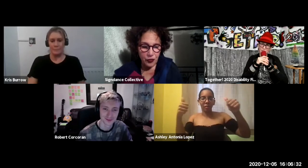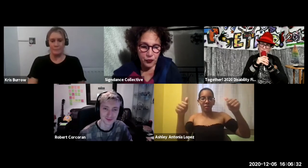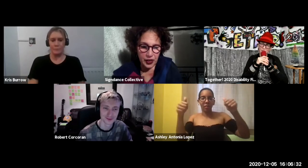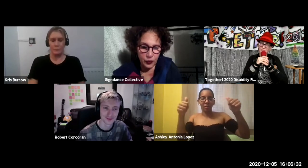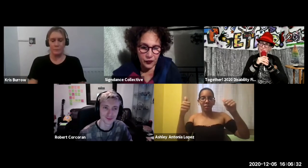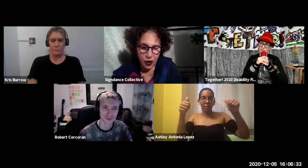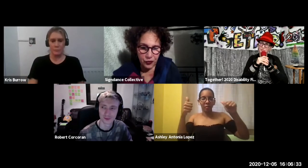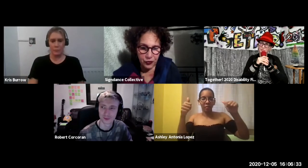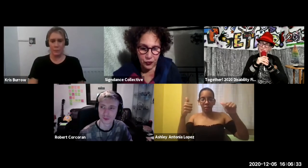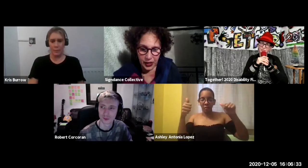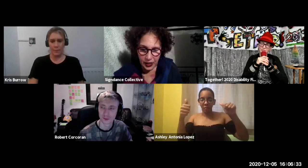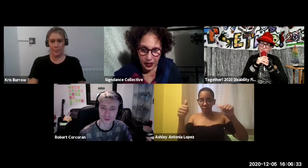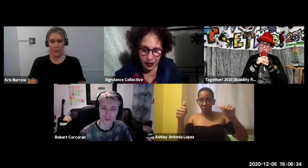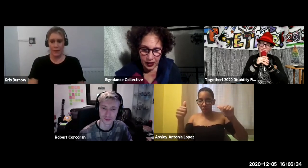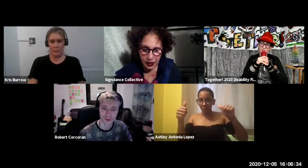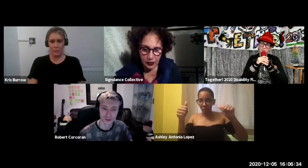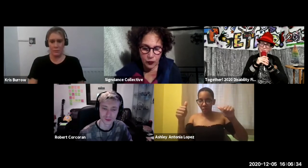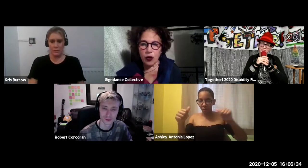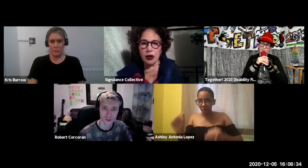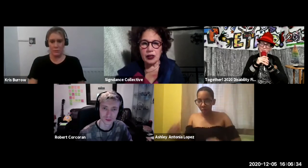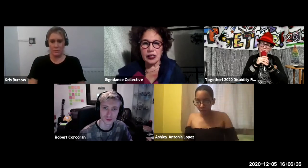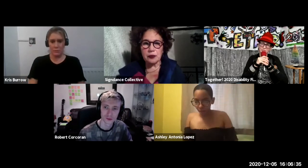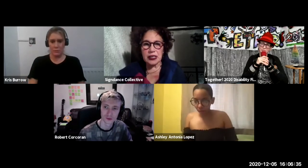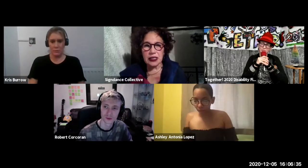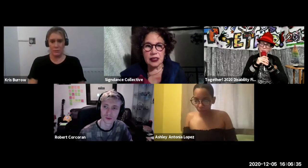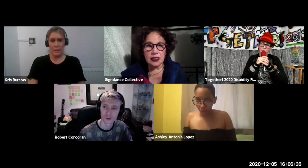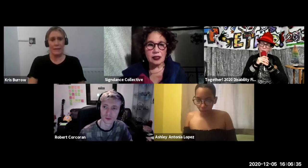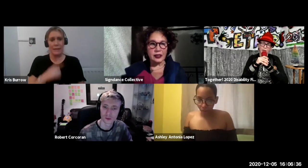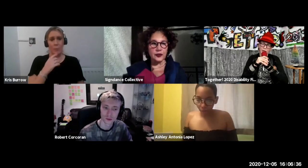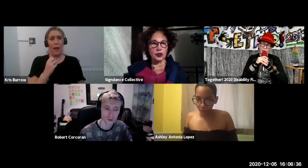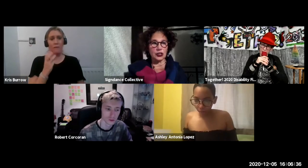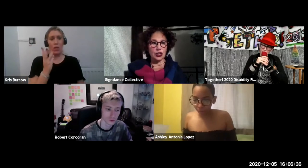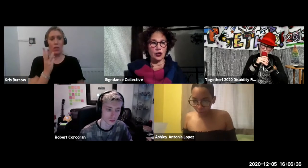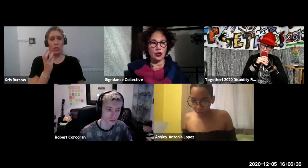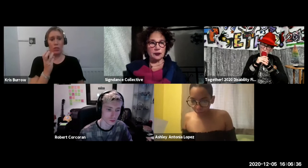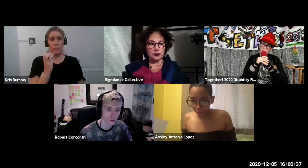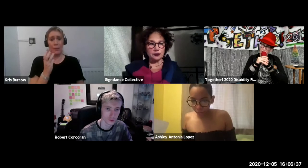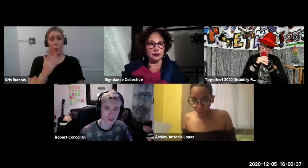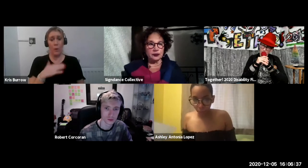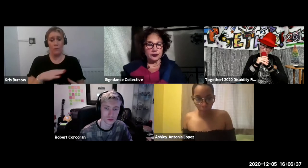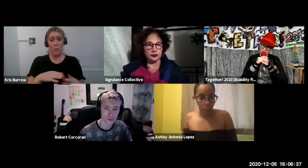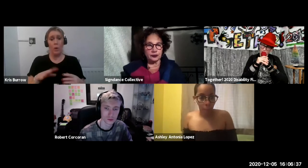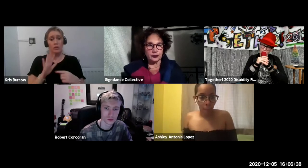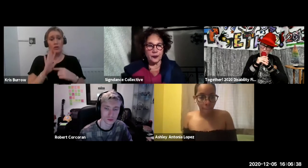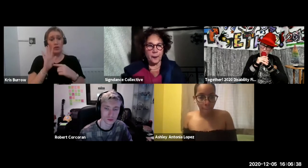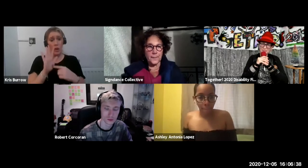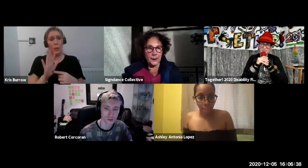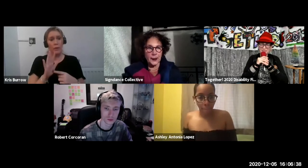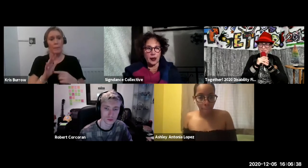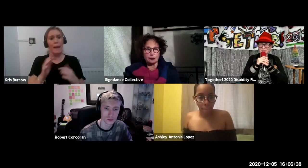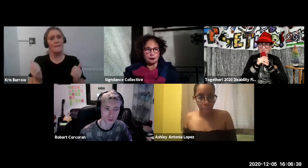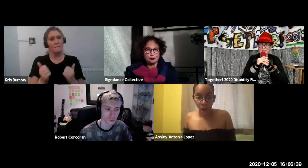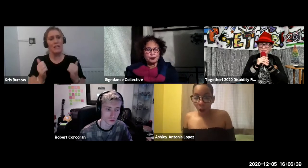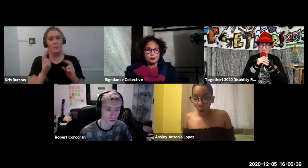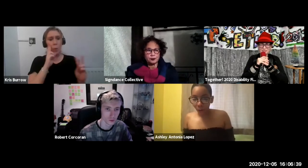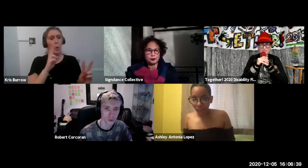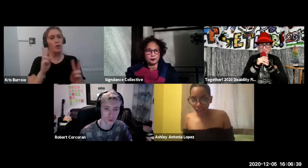got three more little pieces. If you want to show them. Let's finish by seeing them. Yeah.